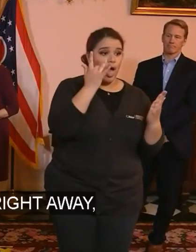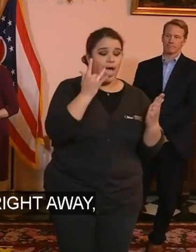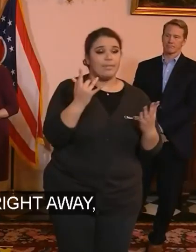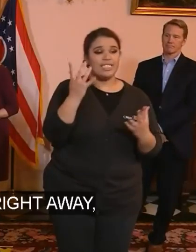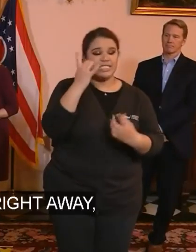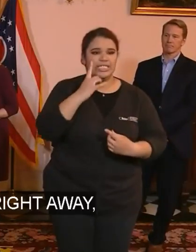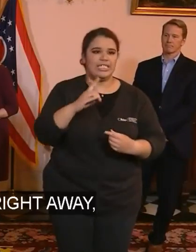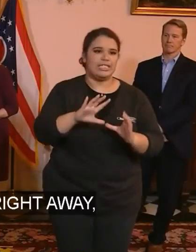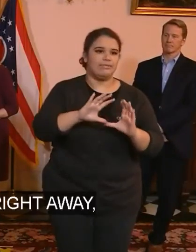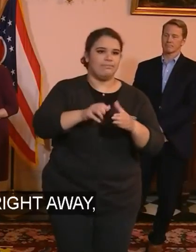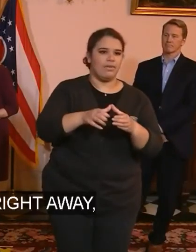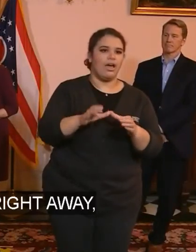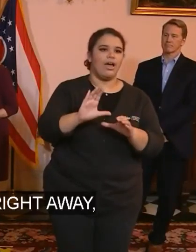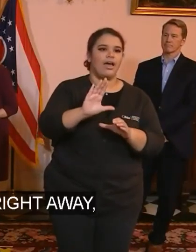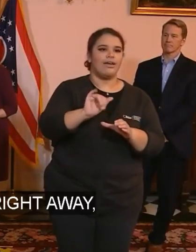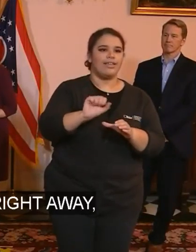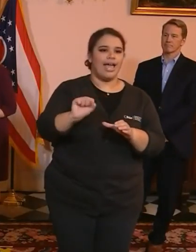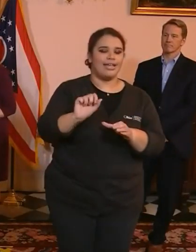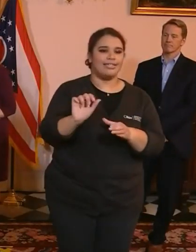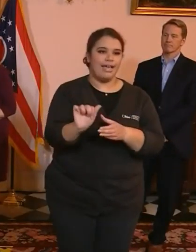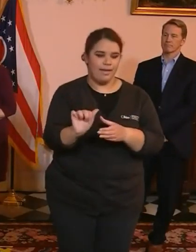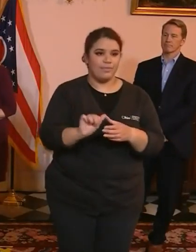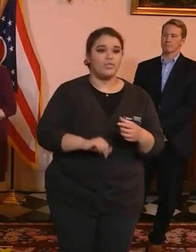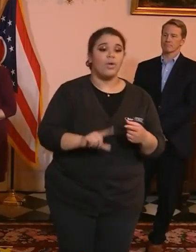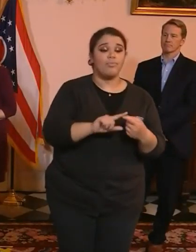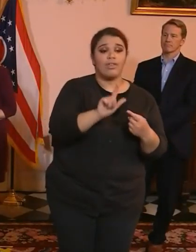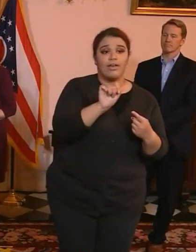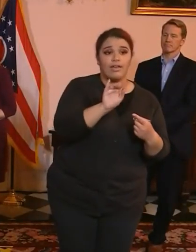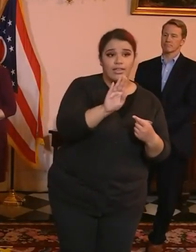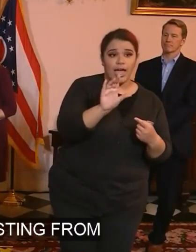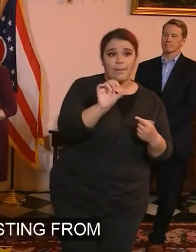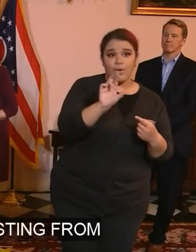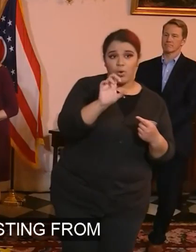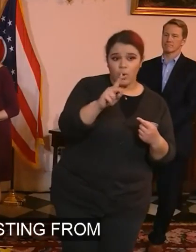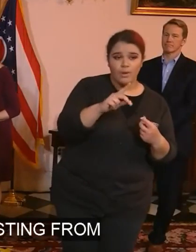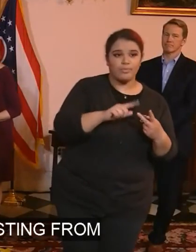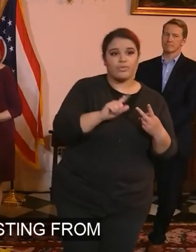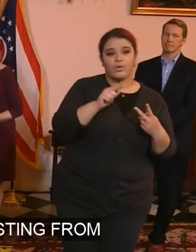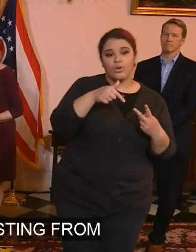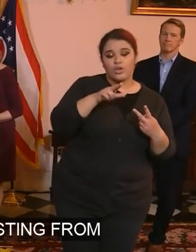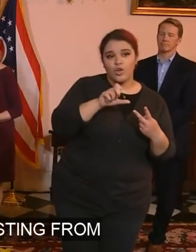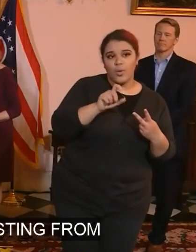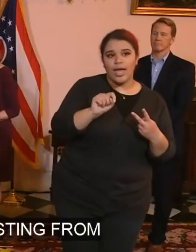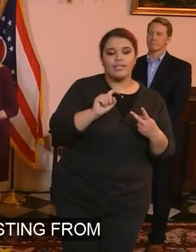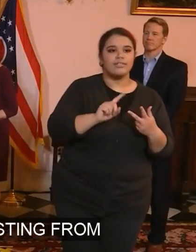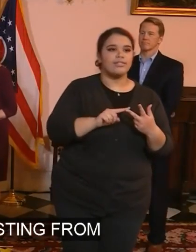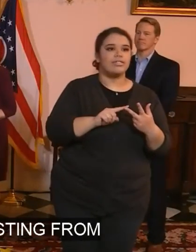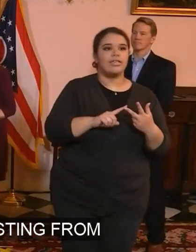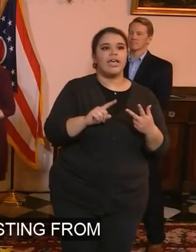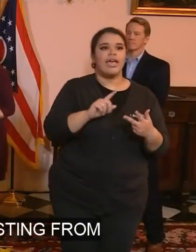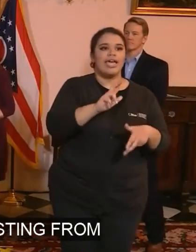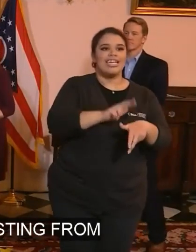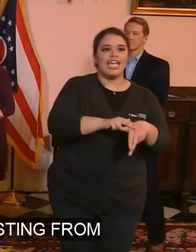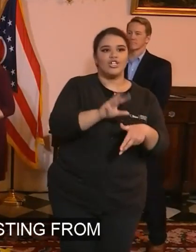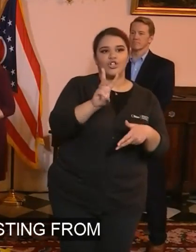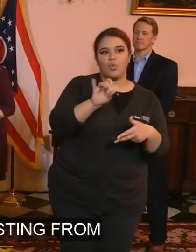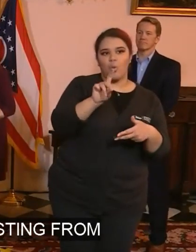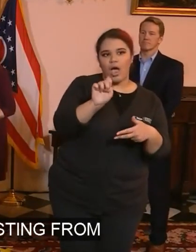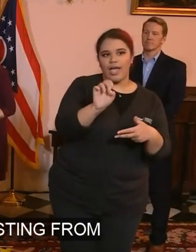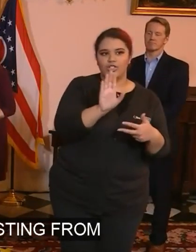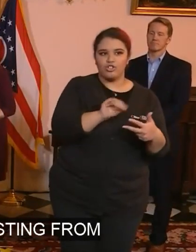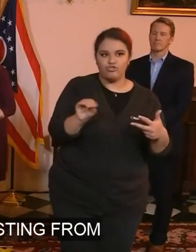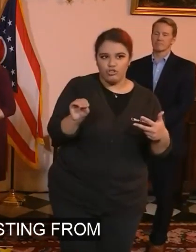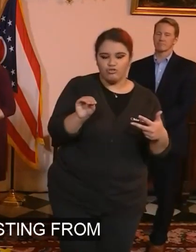from LabCorps, Nationwide Children's, Quest, University Hospitals in Cleveland.